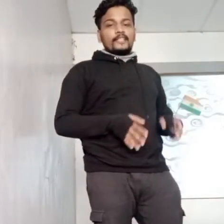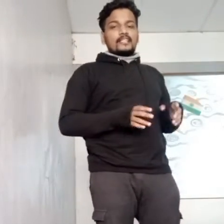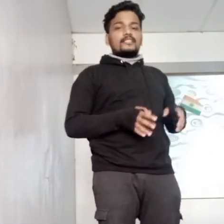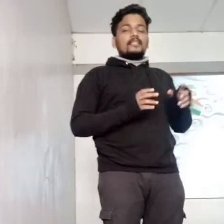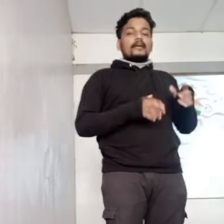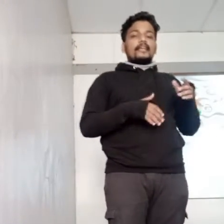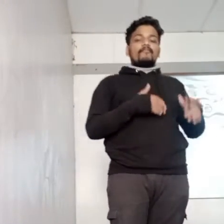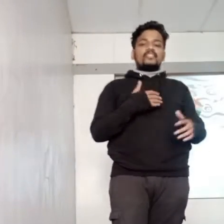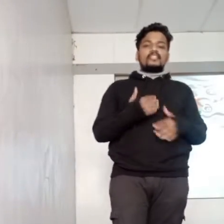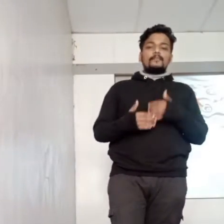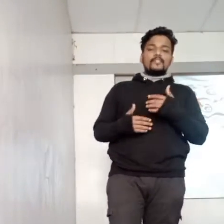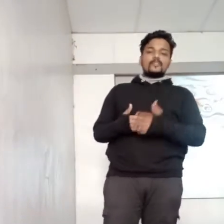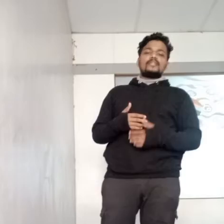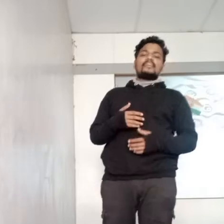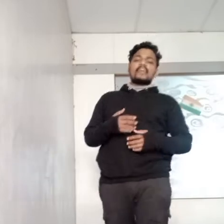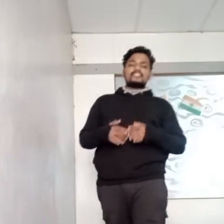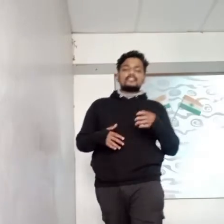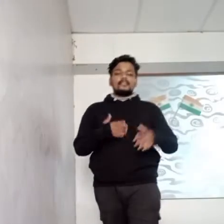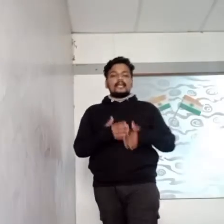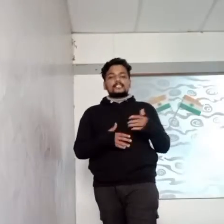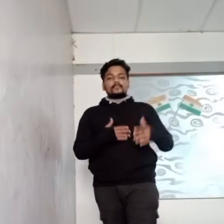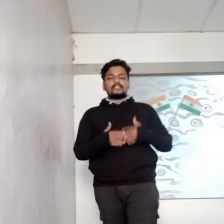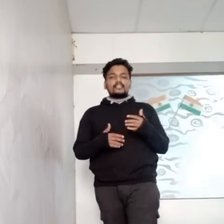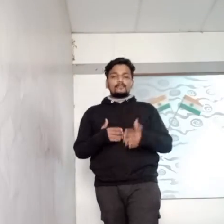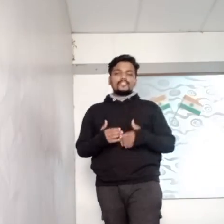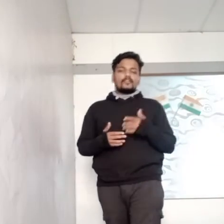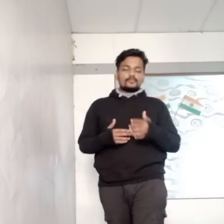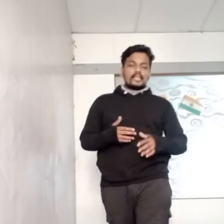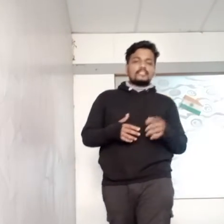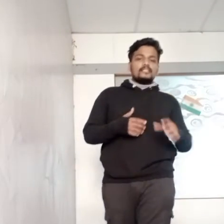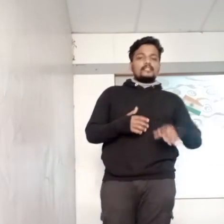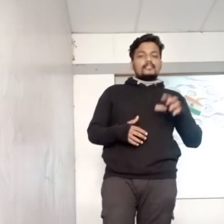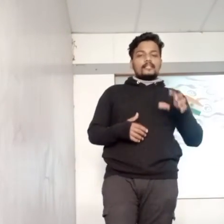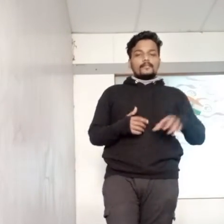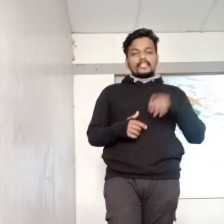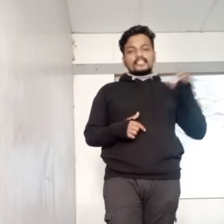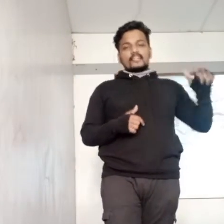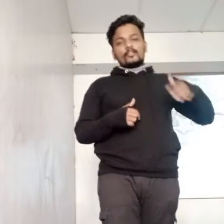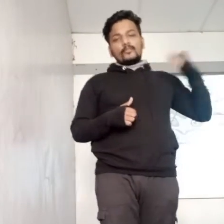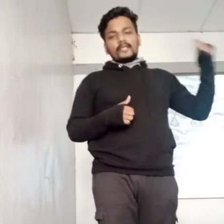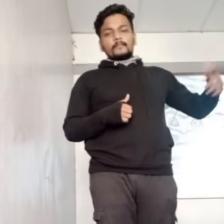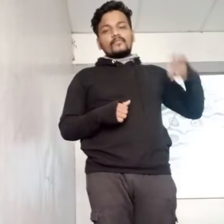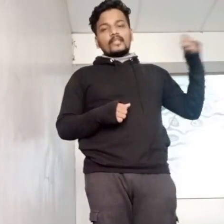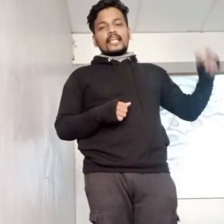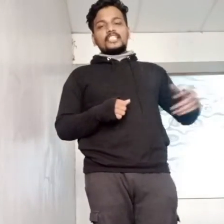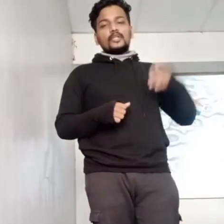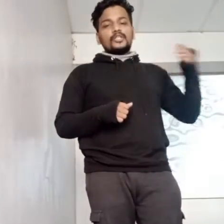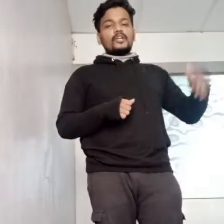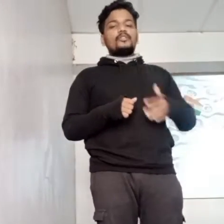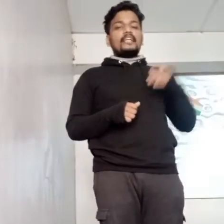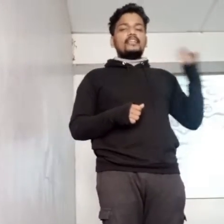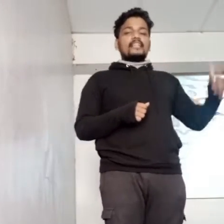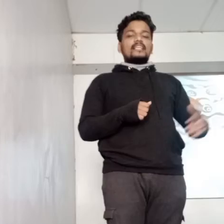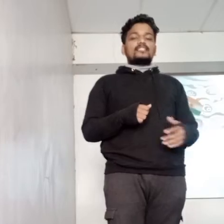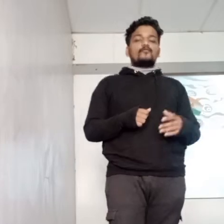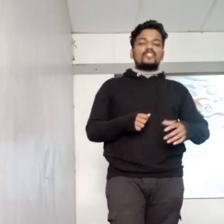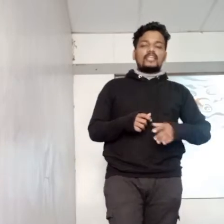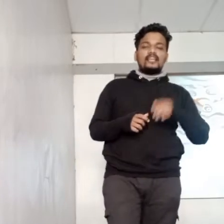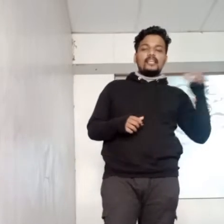tasks, and after the completion of that task, as per their completion of task, the remaining thread will be executing that task which are